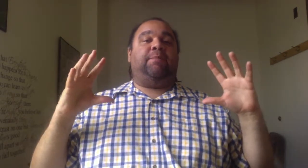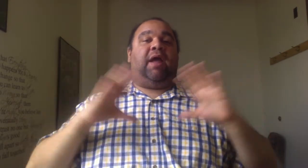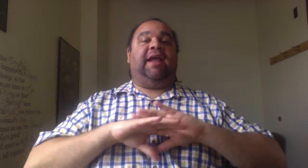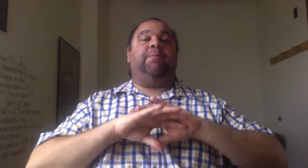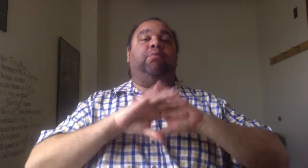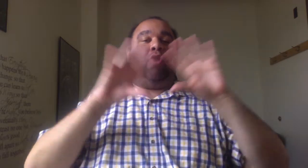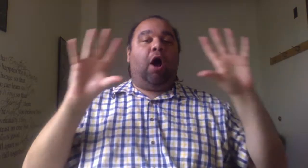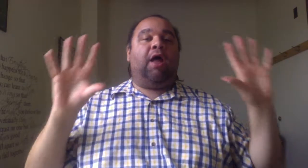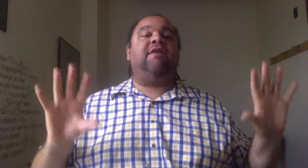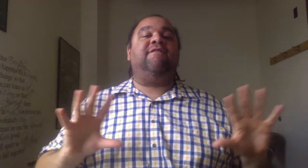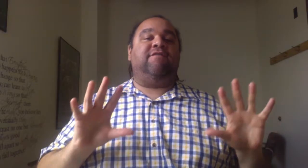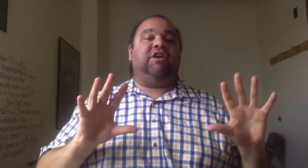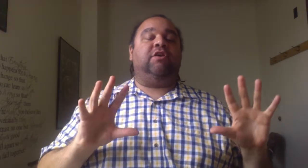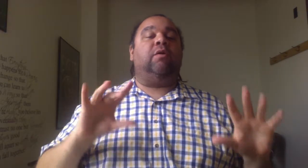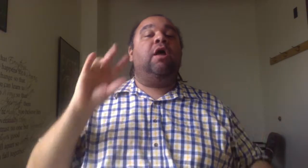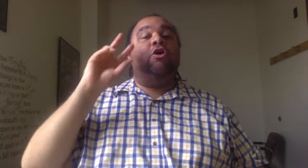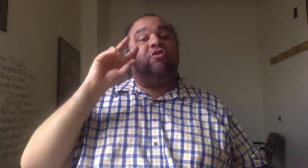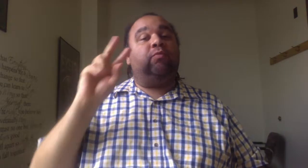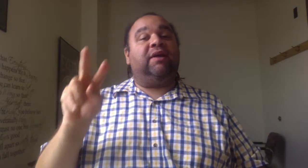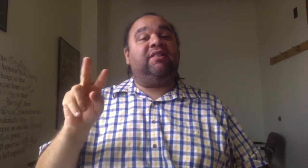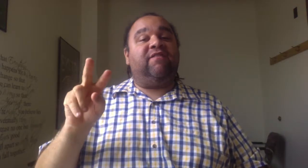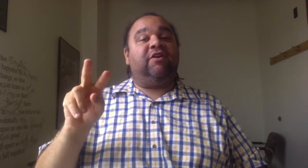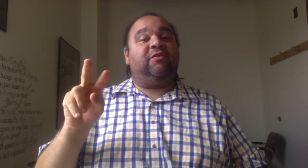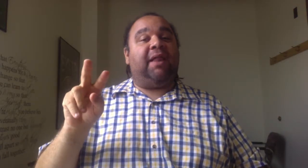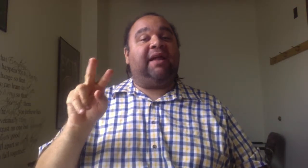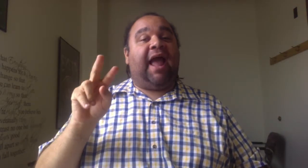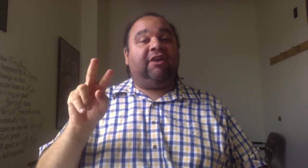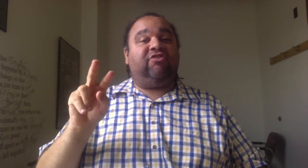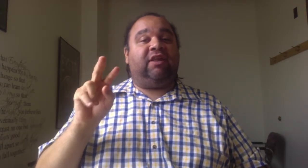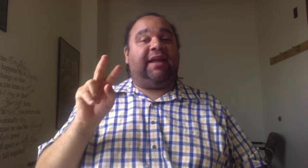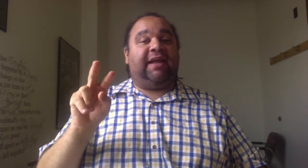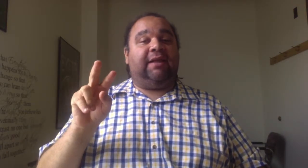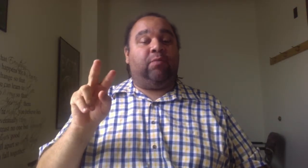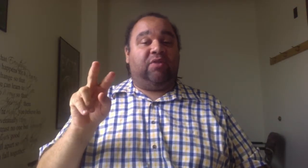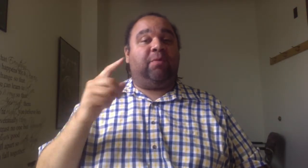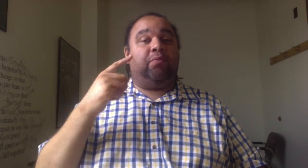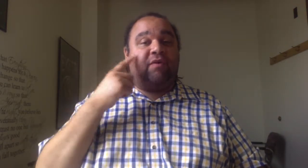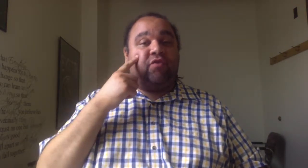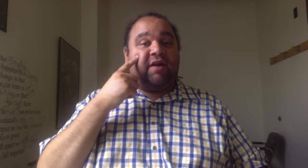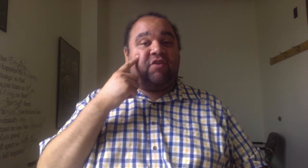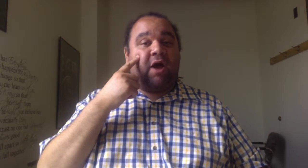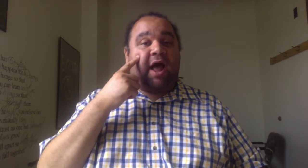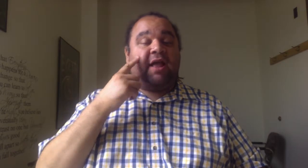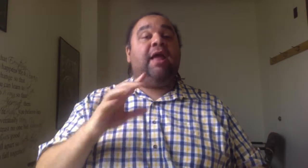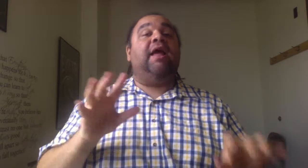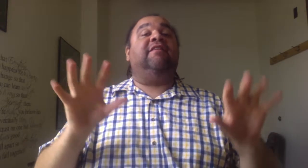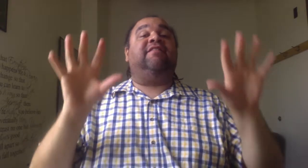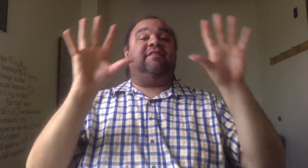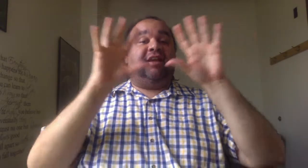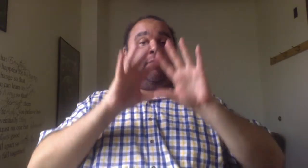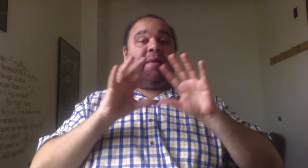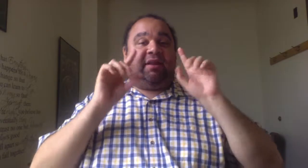a broad view, to read the fingerspelling with the periphery of your eye, still maintaining